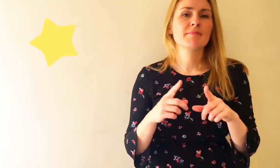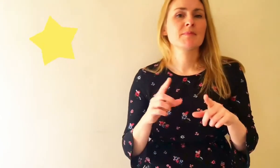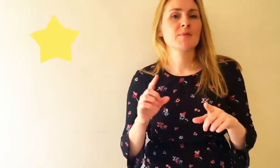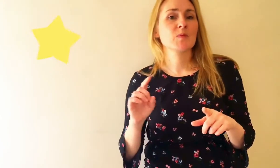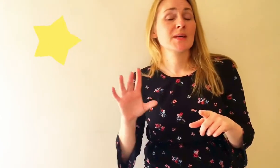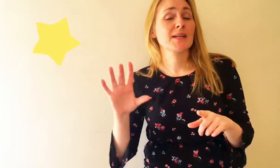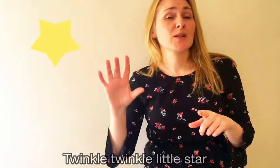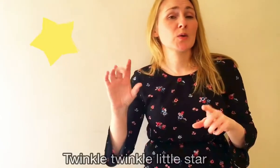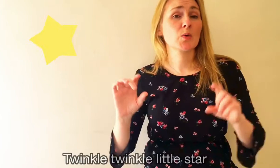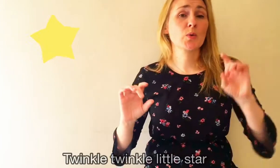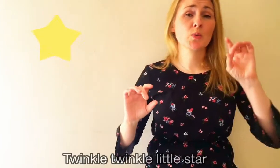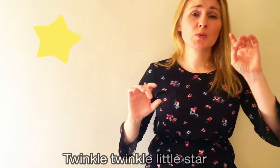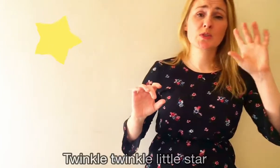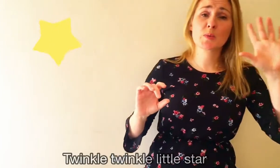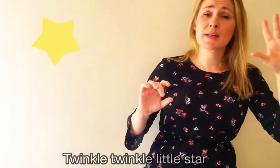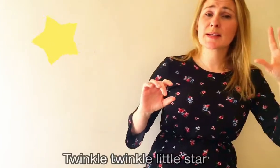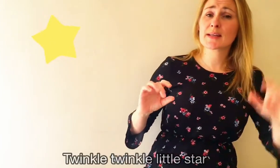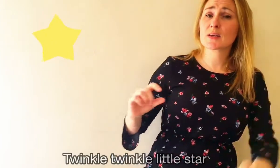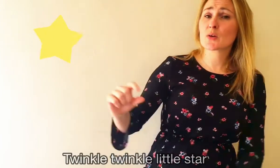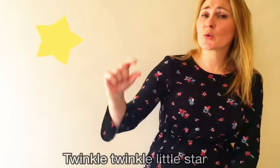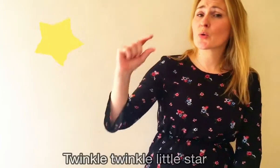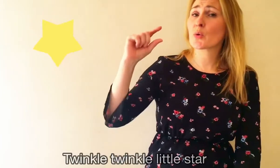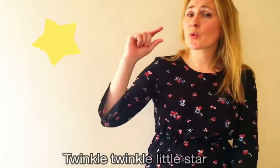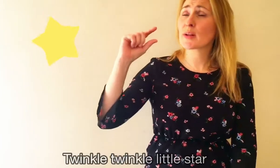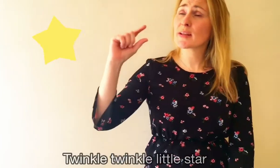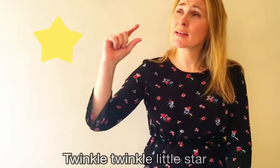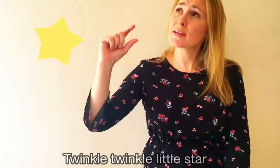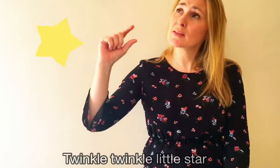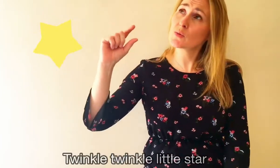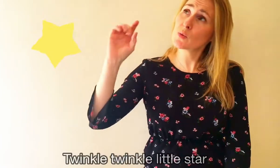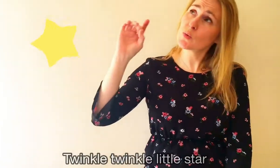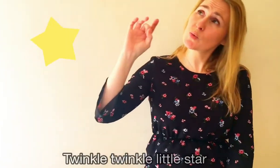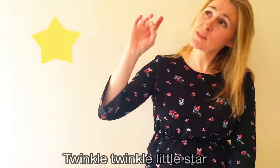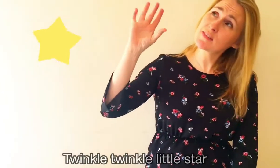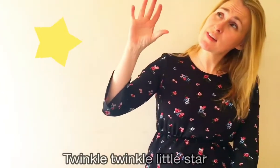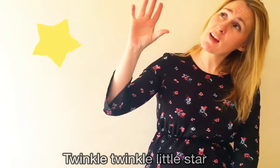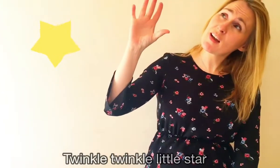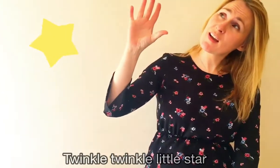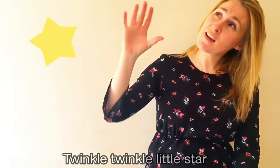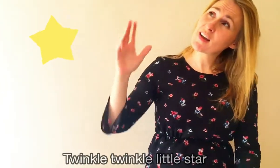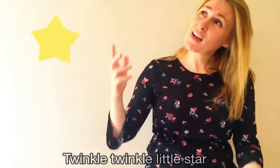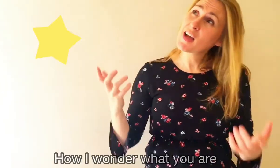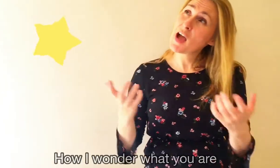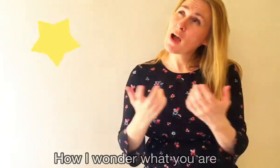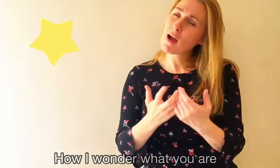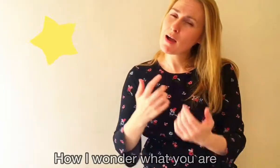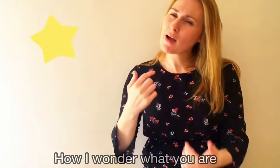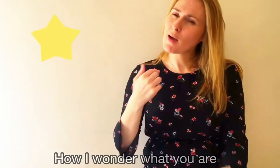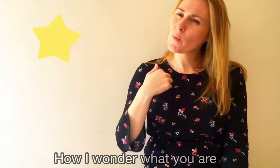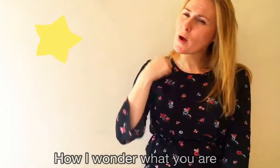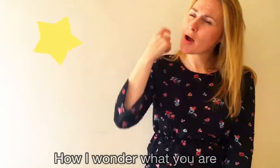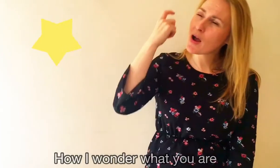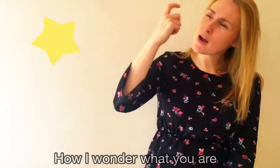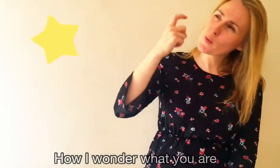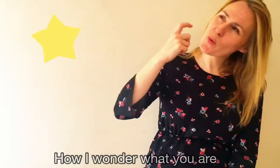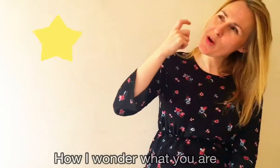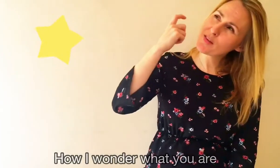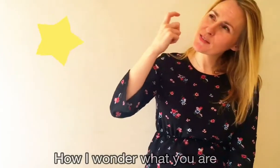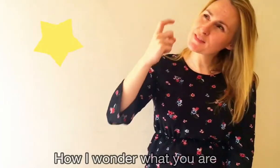Twinkle twinkle little star How I wonder